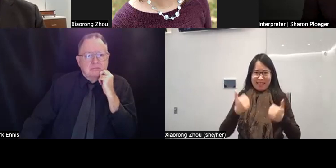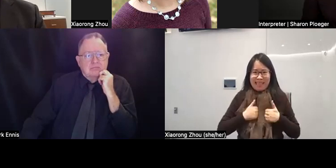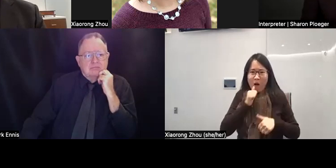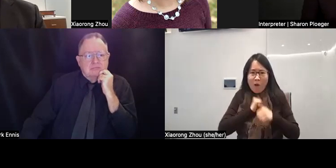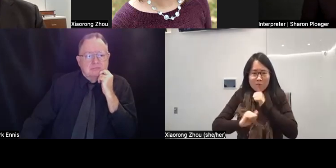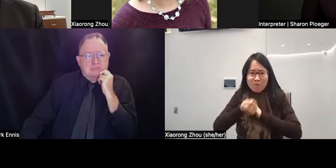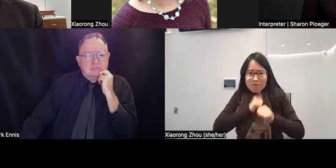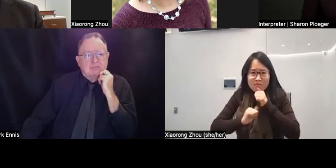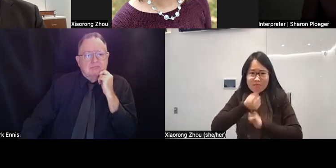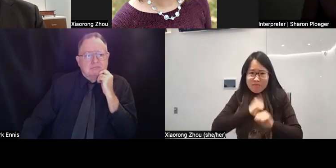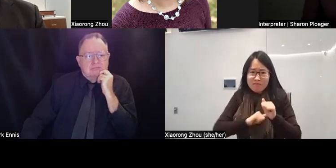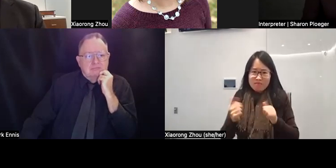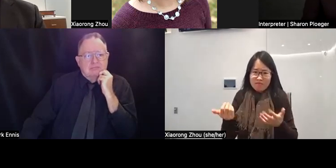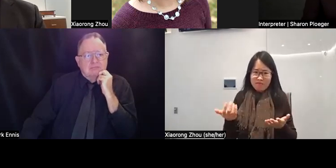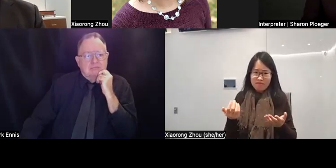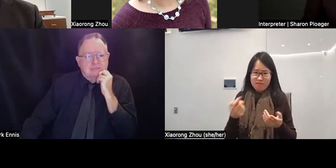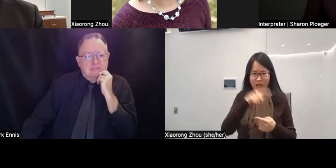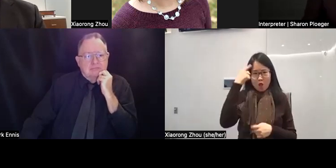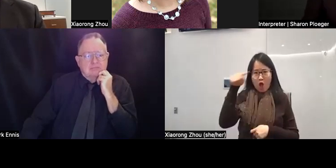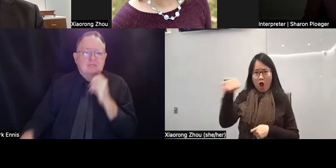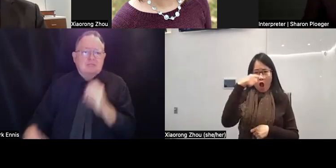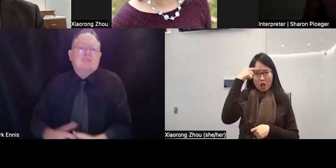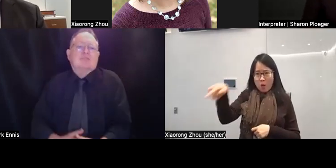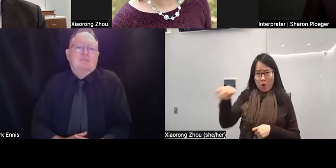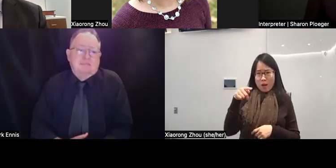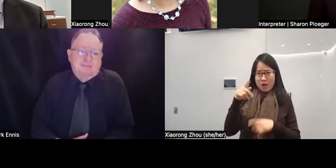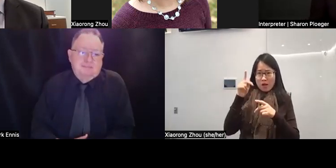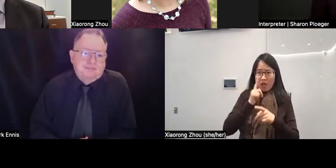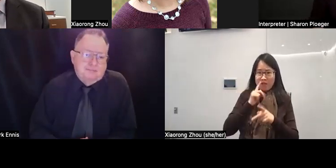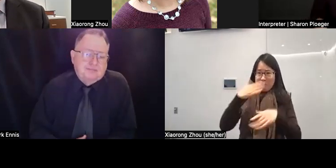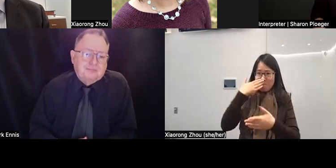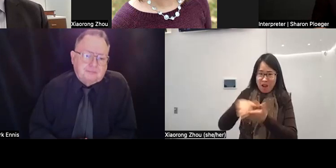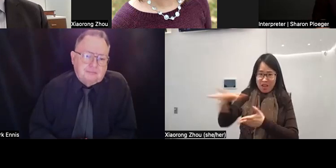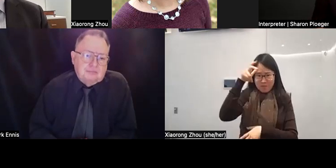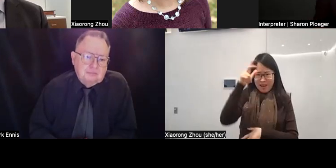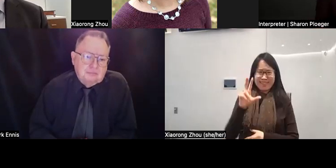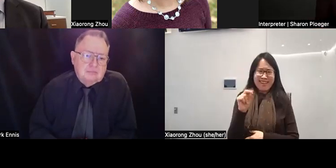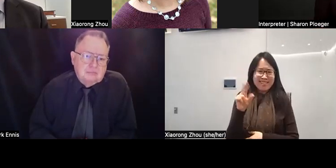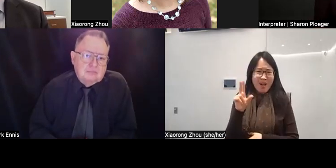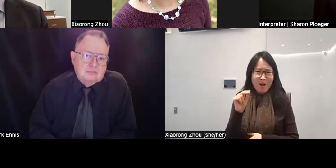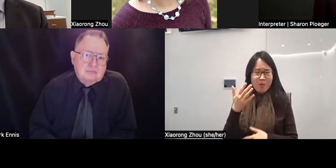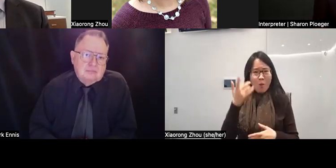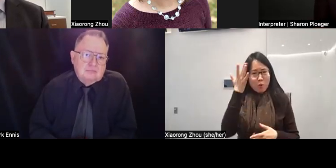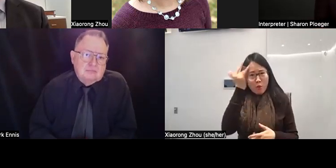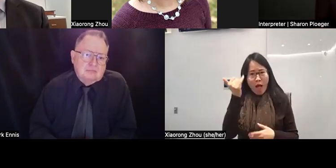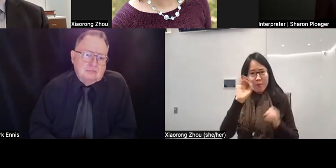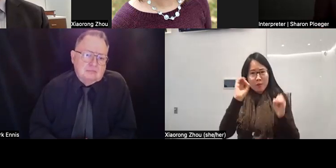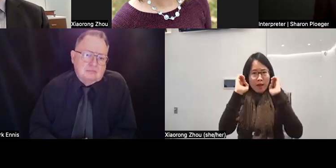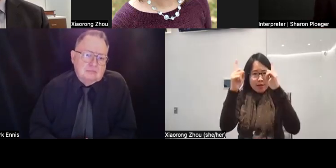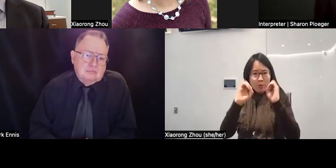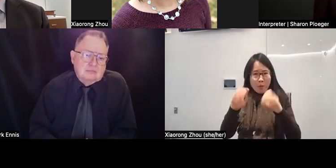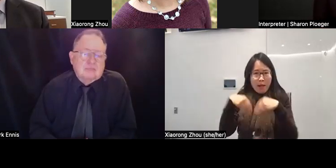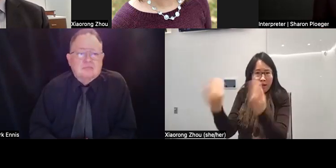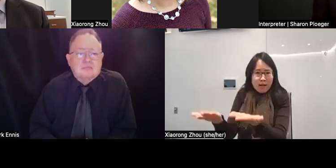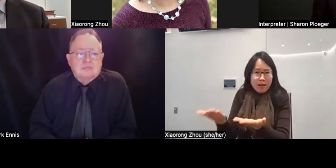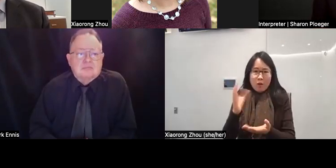They were thinking deaf people were only considered to be thieves. They were looked at them as, oh, they're thieves. They steal things. They're bad people. They're evil